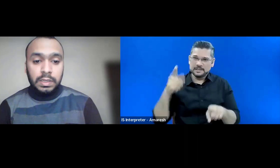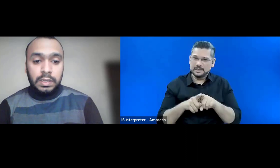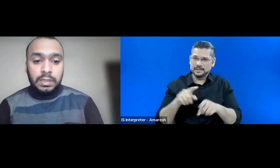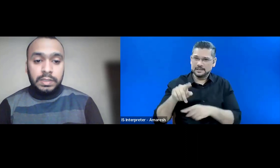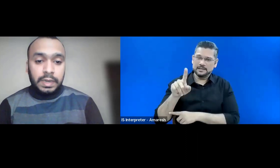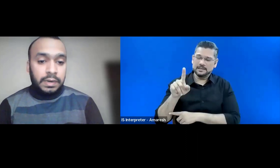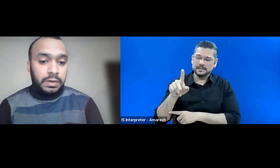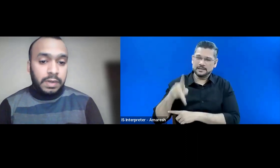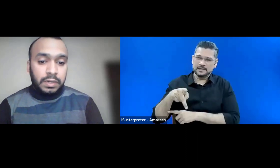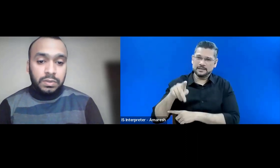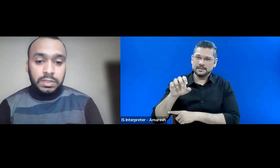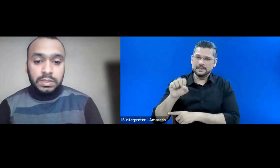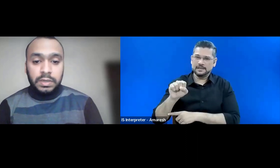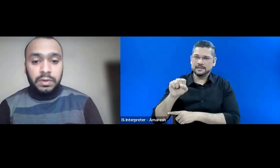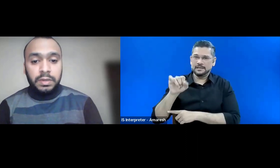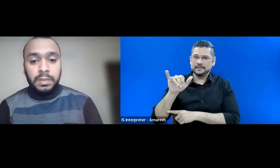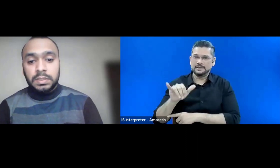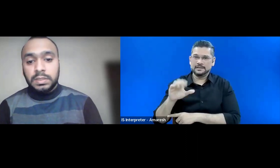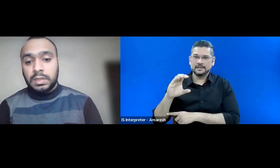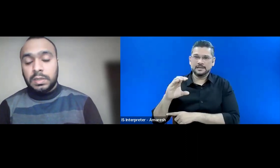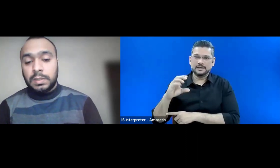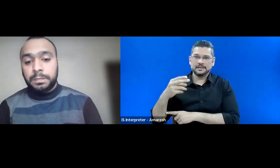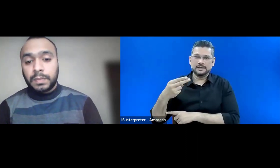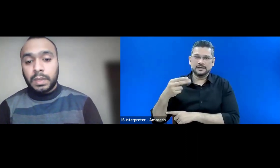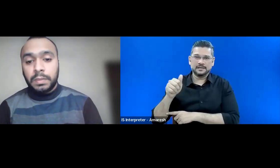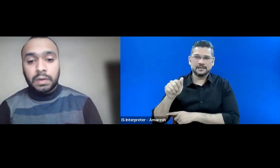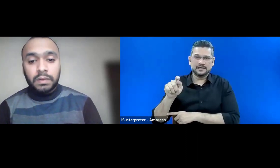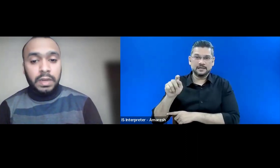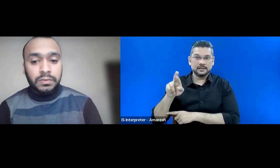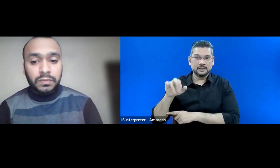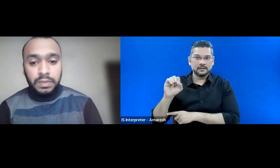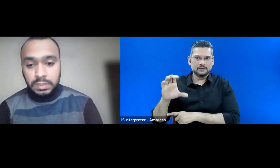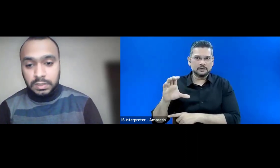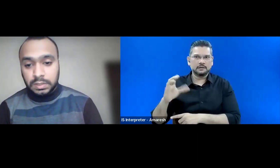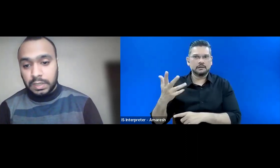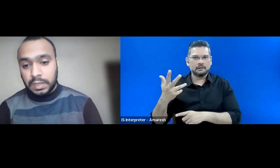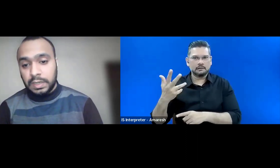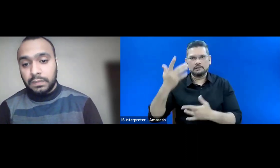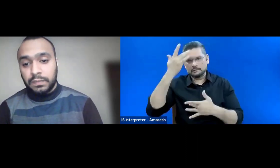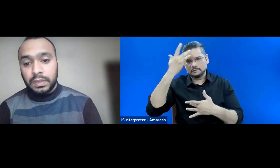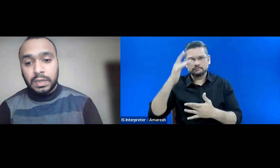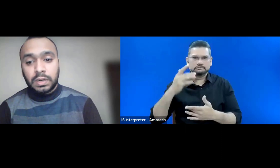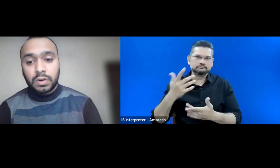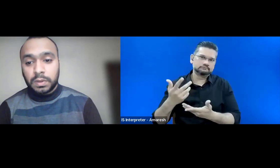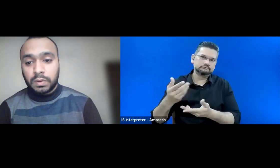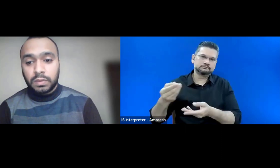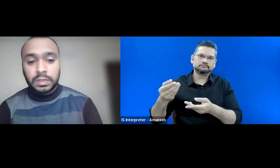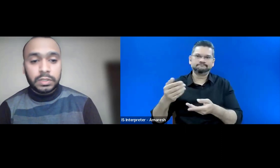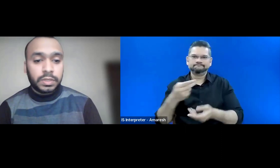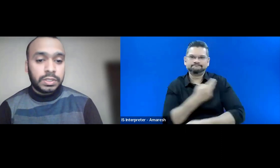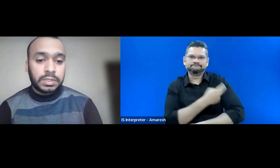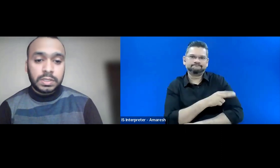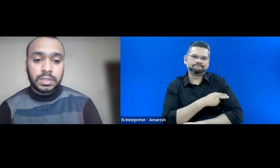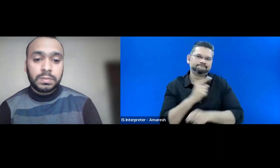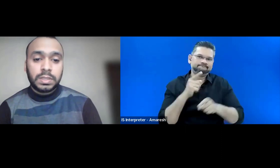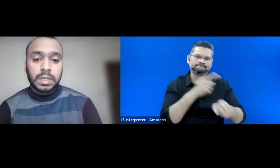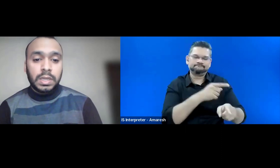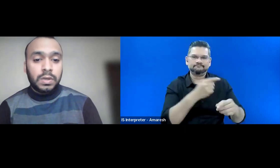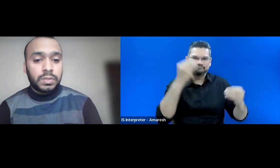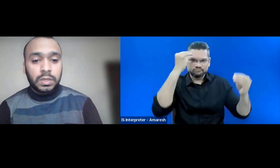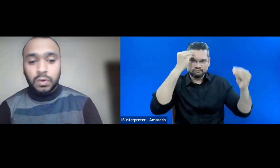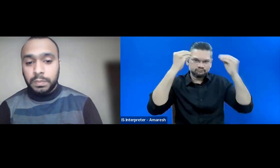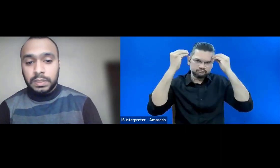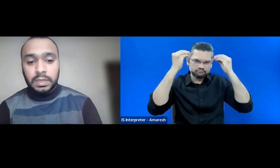physically. Psychiatric diagnosis and treatments make our lives worse, and we are dropped out of the education